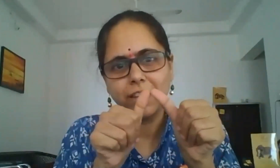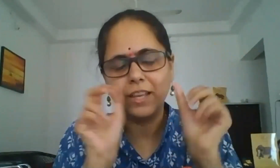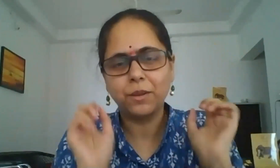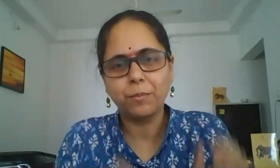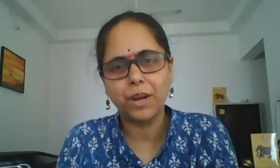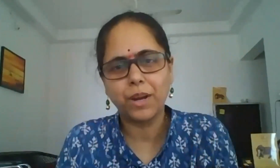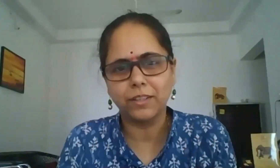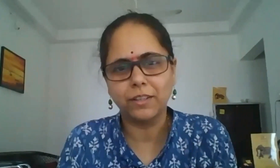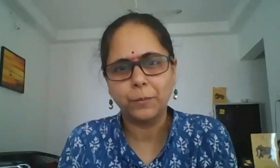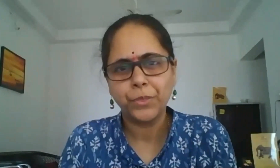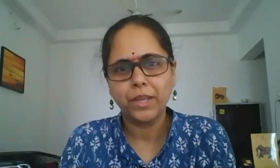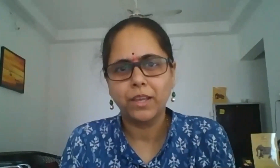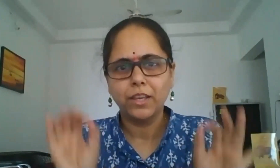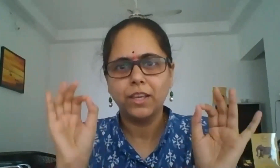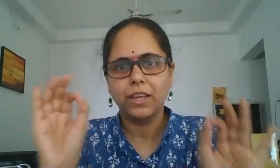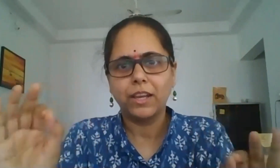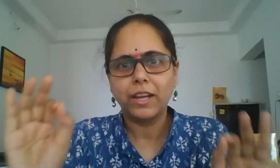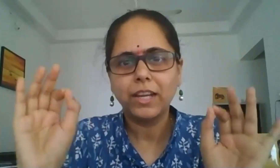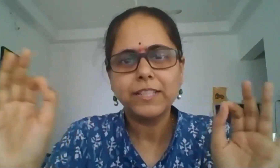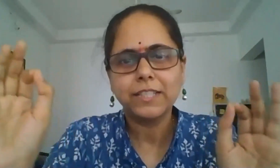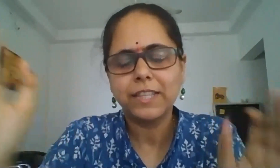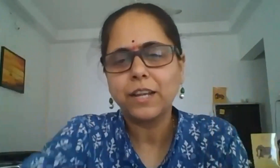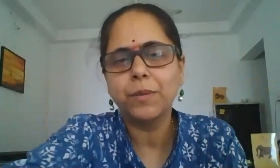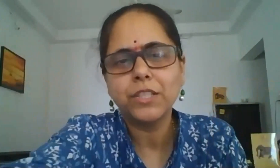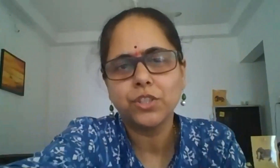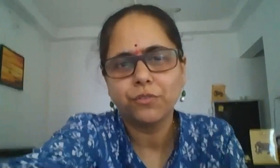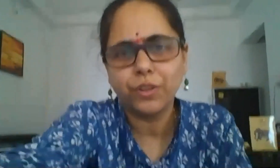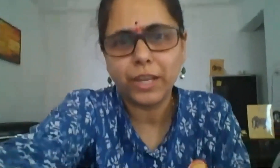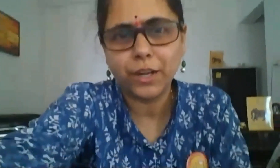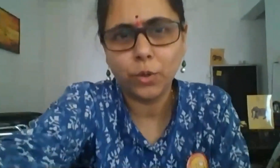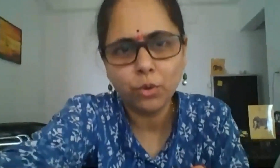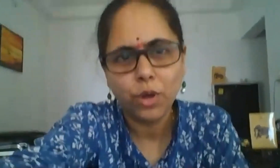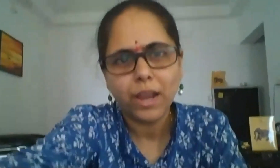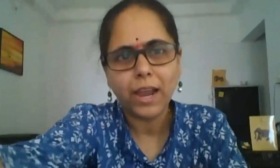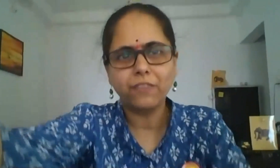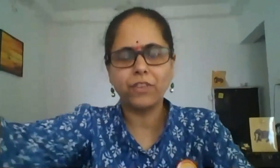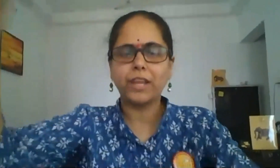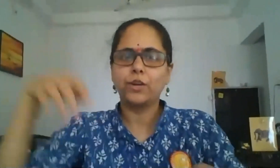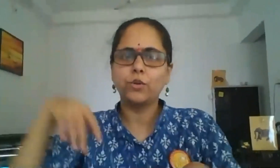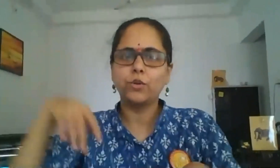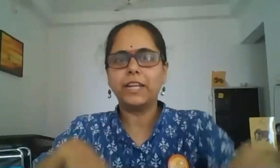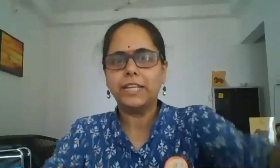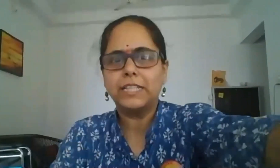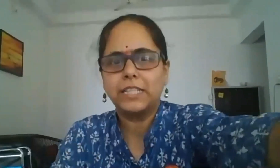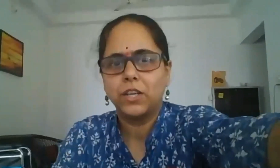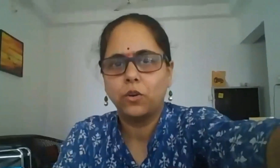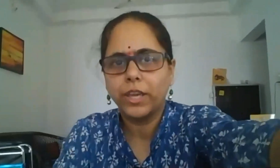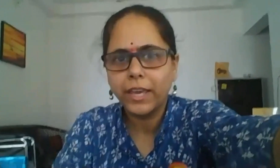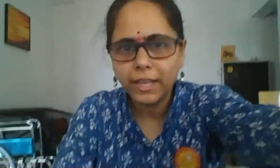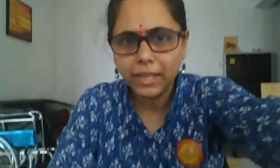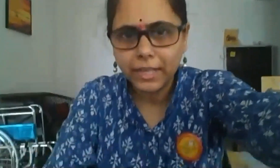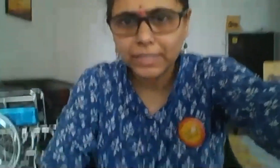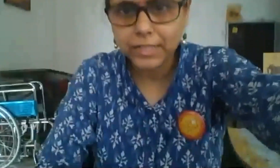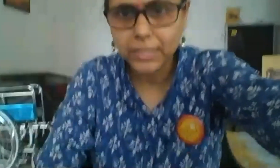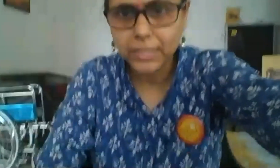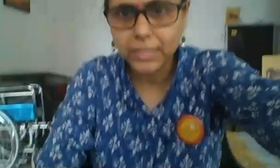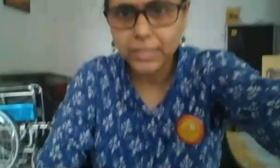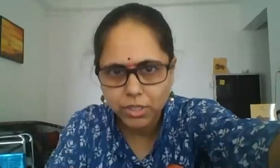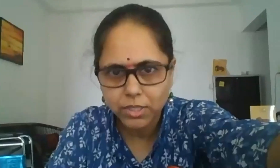Praarthana. Prarthana. At least that much we can do, and we can do greetings. Okay, let's start. I'm just